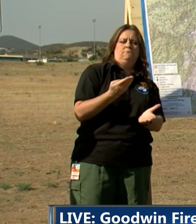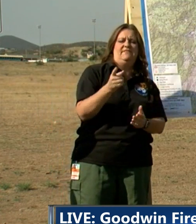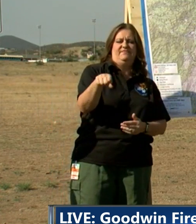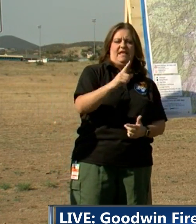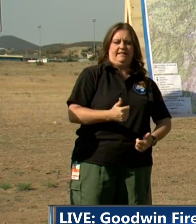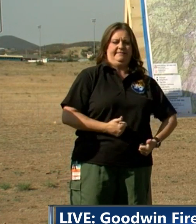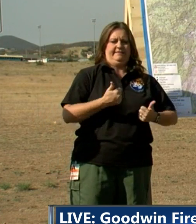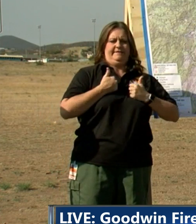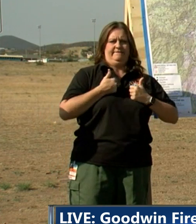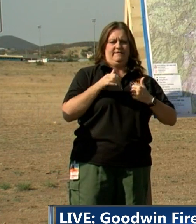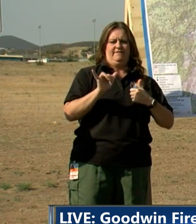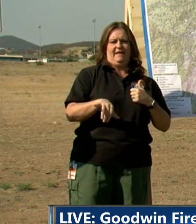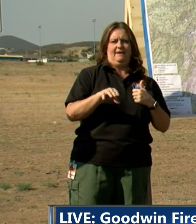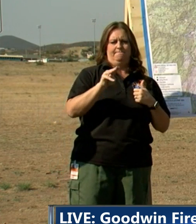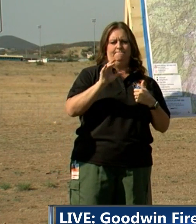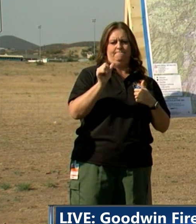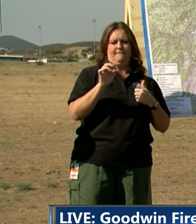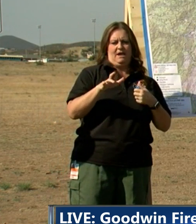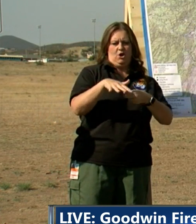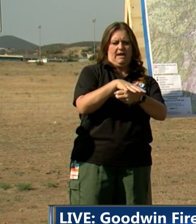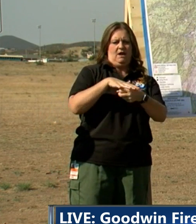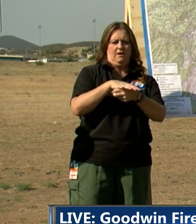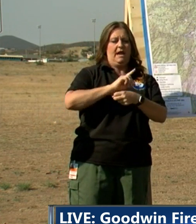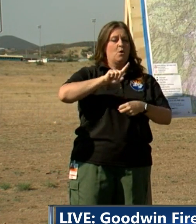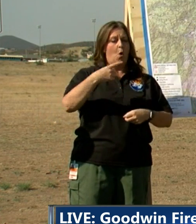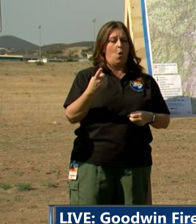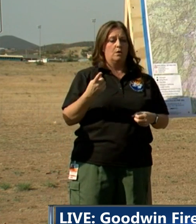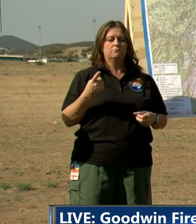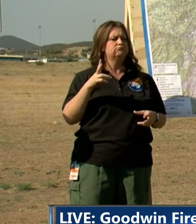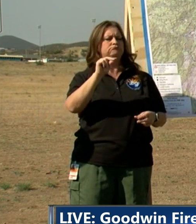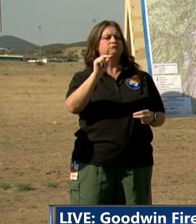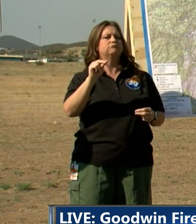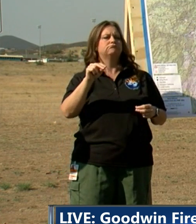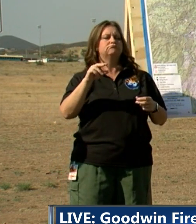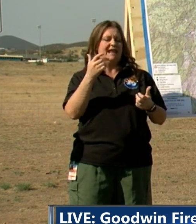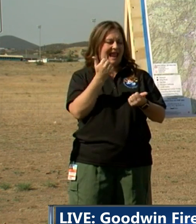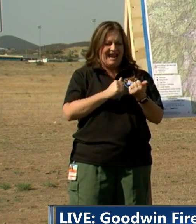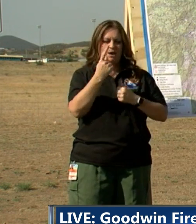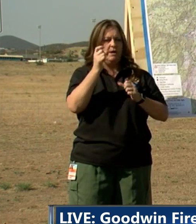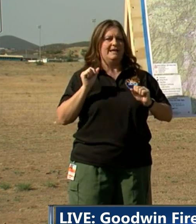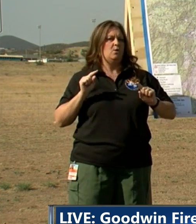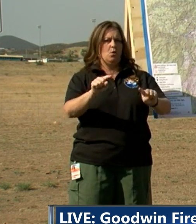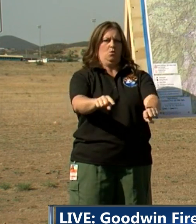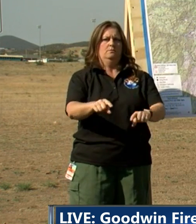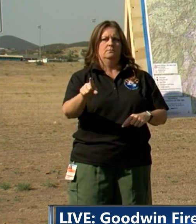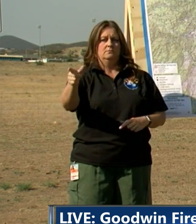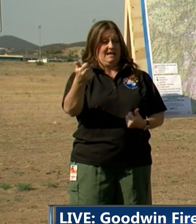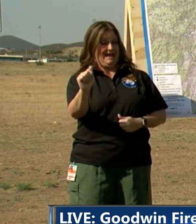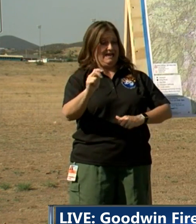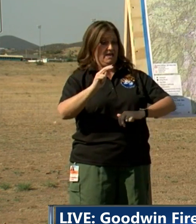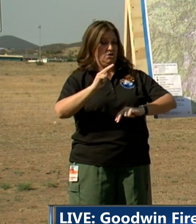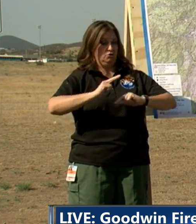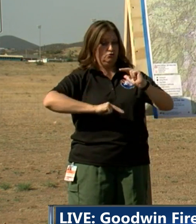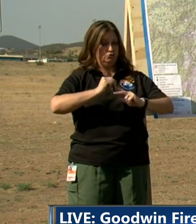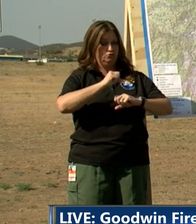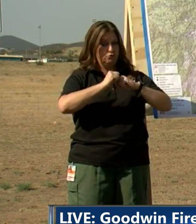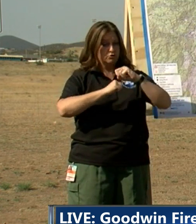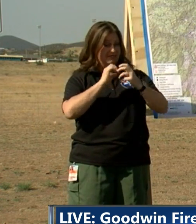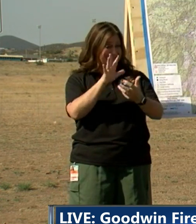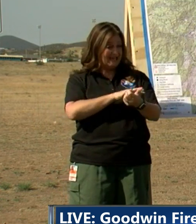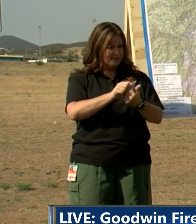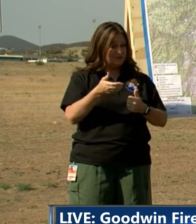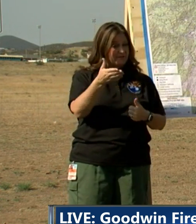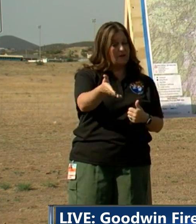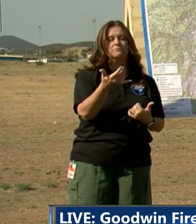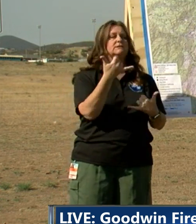of the Mayer area, and is it only open to residents? No, the area will be open to everyone. Any structures damaged in that area? We're still working with